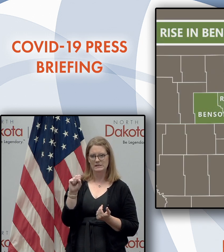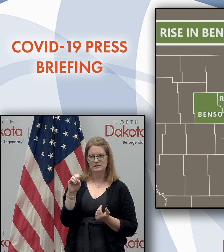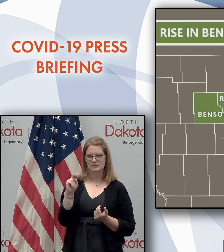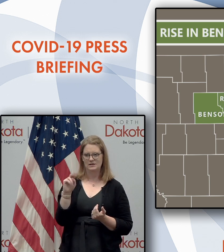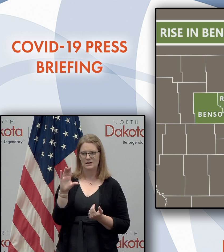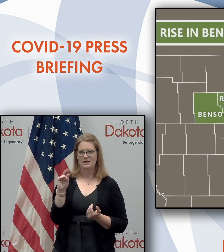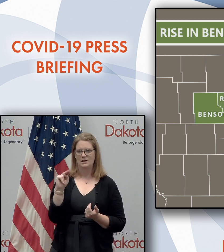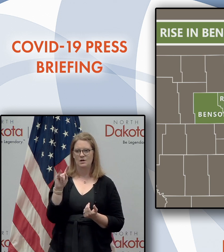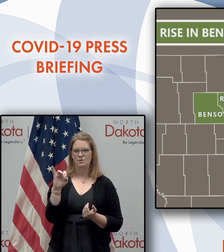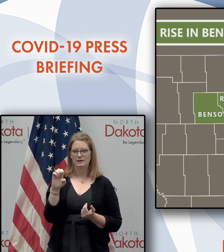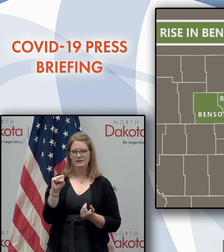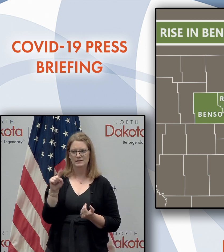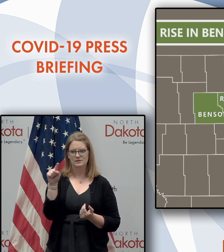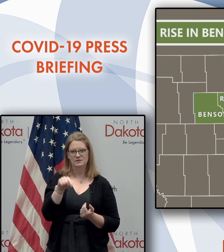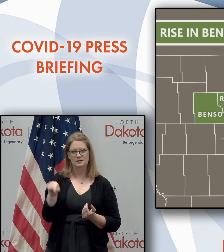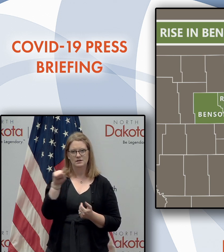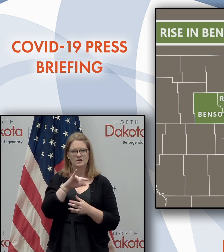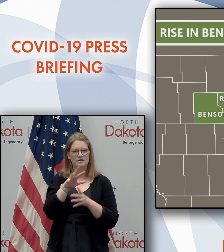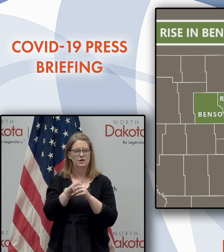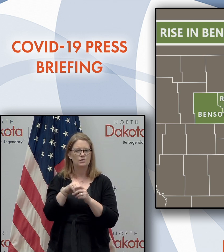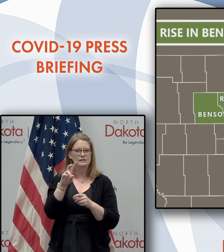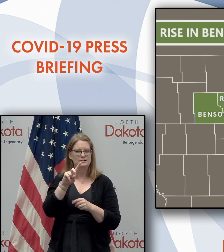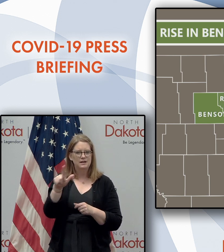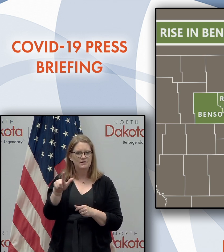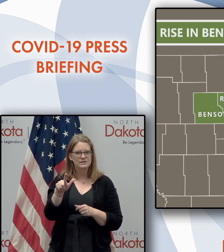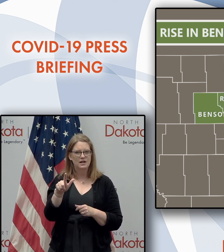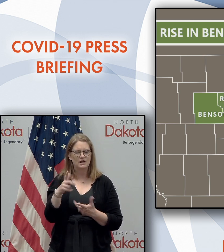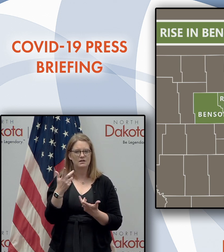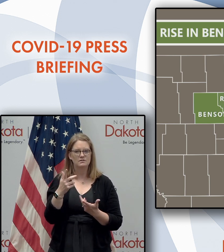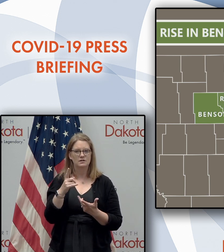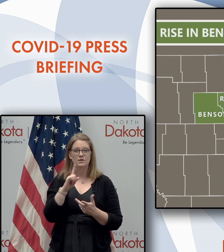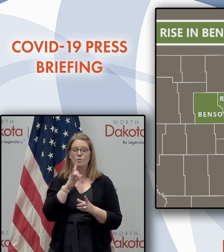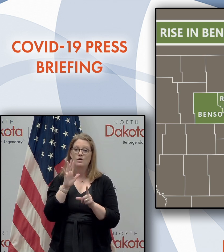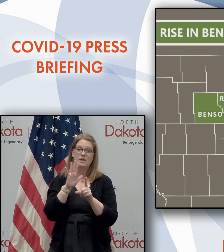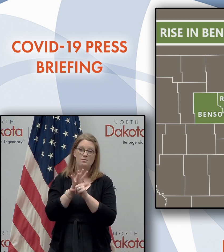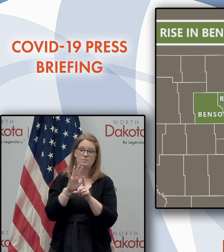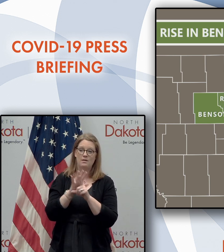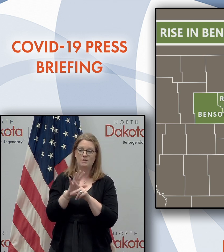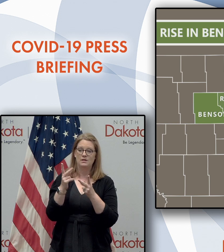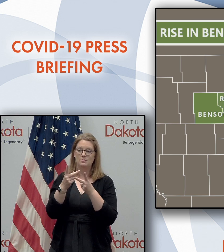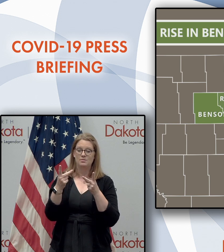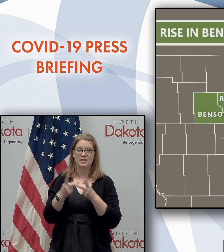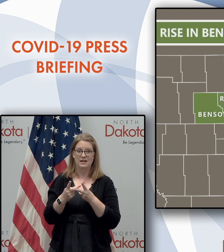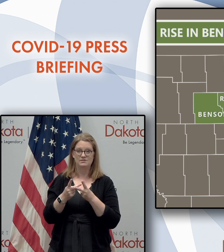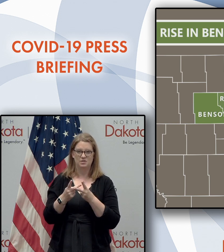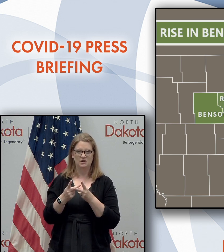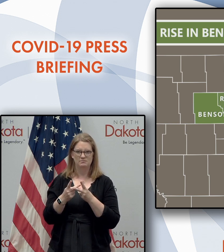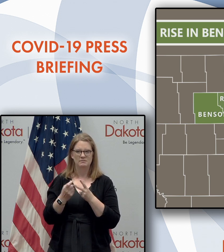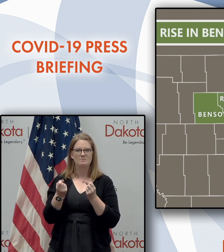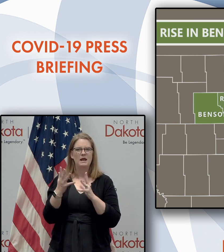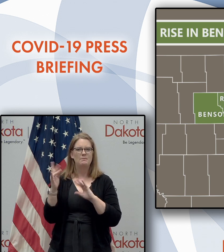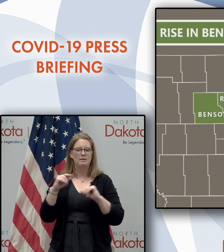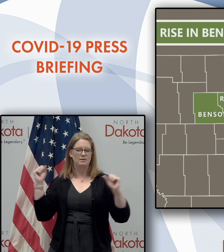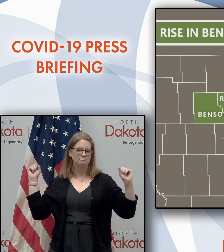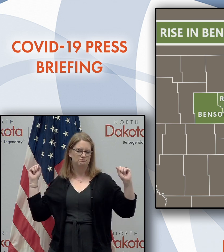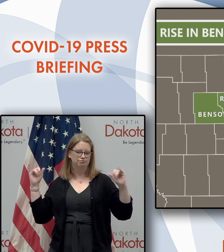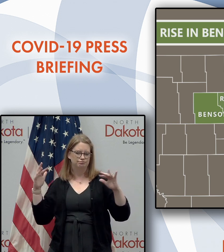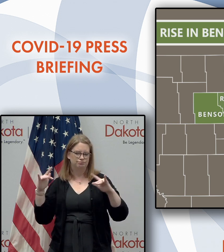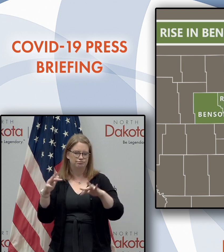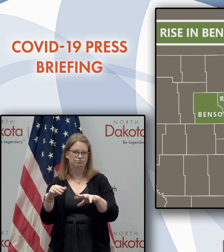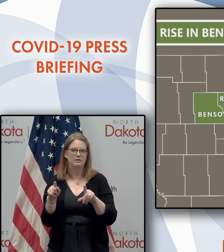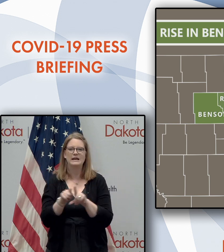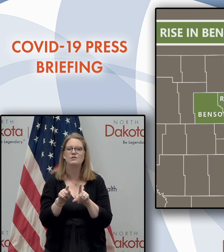an area that encompasses Devil's Lake, a very popular summer tourist destination. It also encompasses the Spirit